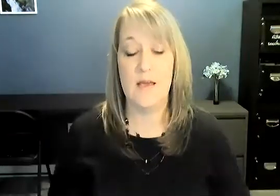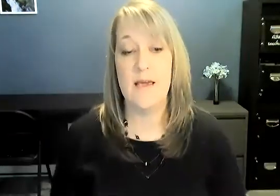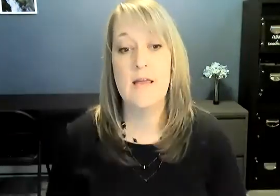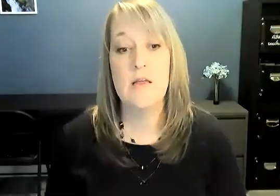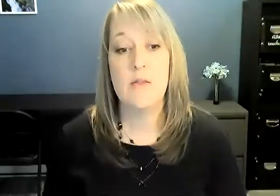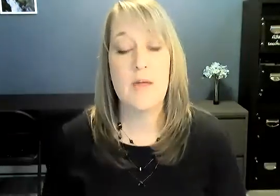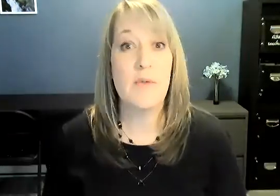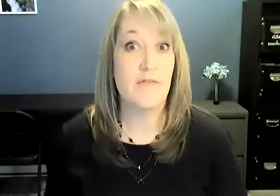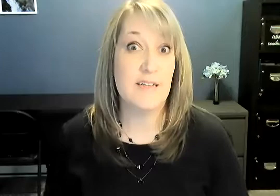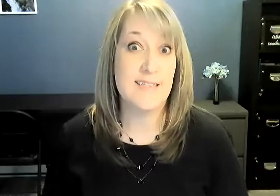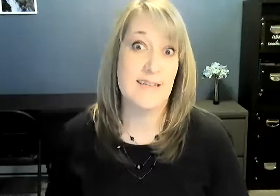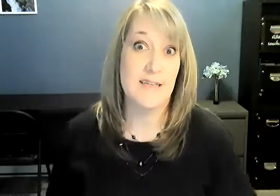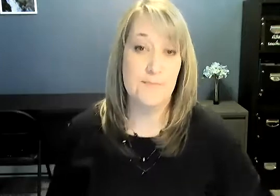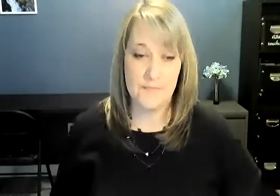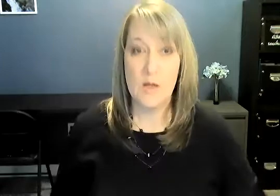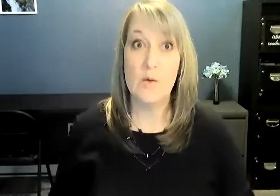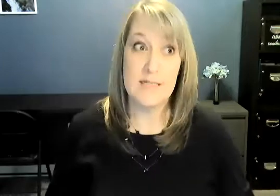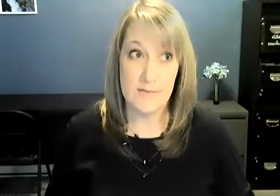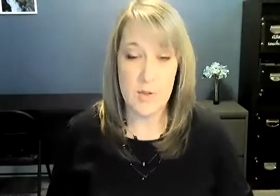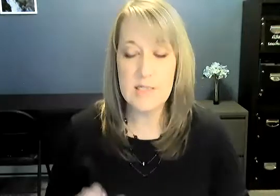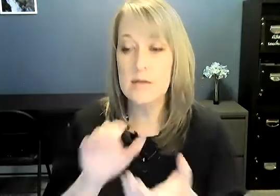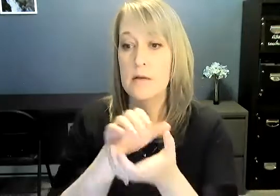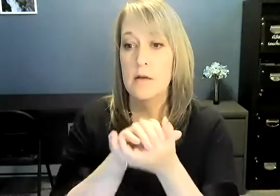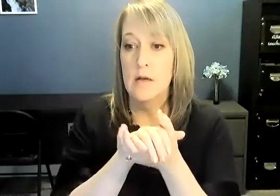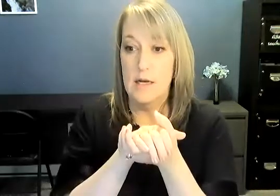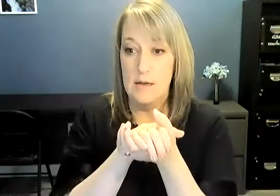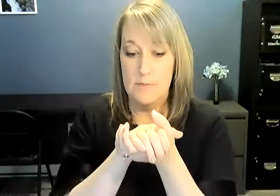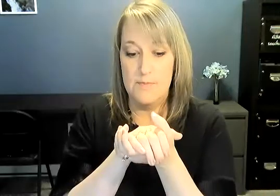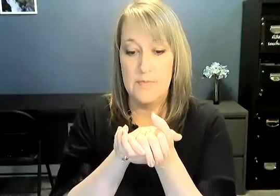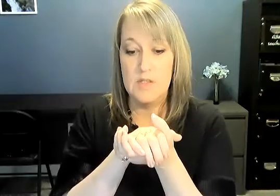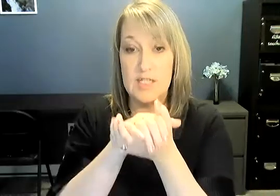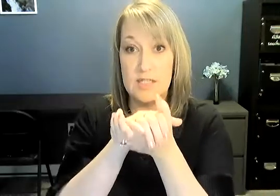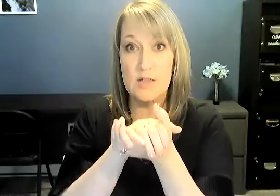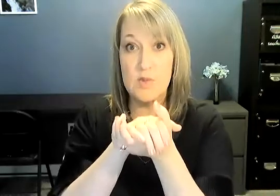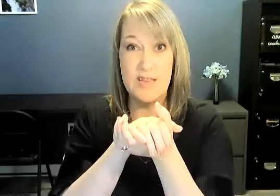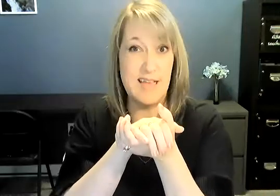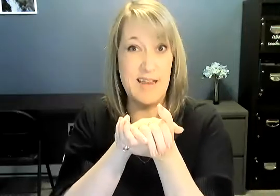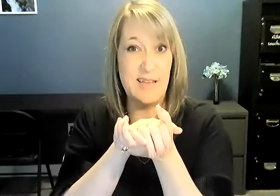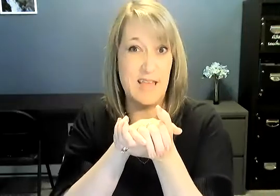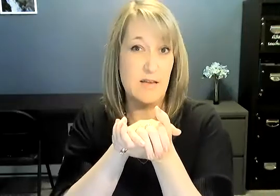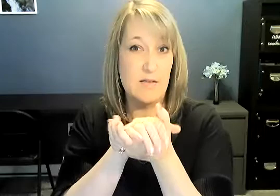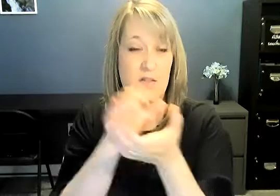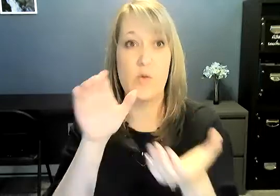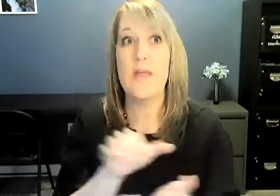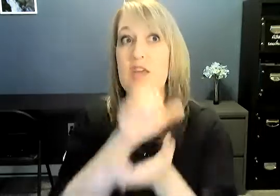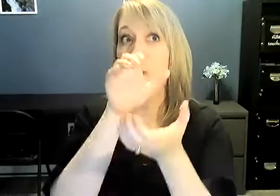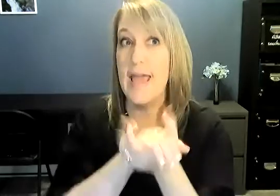Okay, the way that my friend signs it, who is divorced, she starts with the sign, like, so the way that you